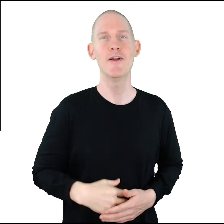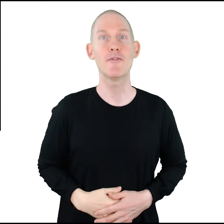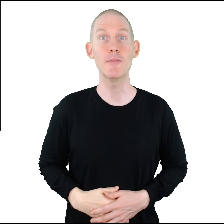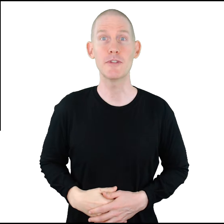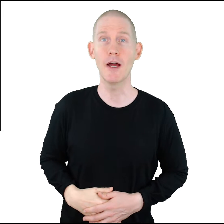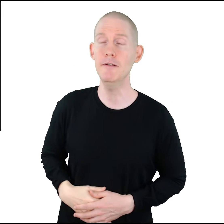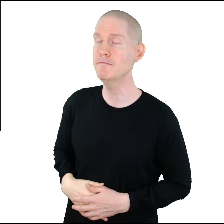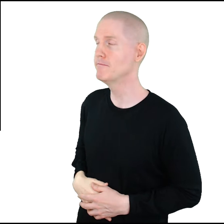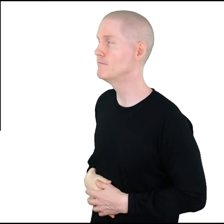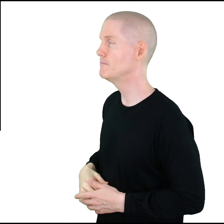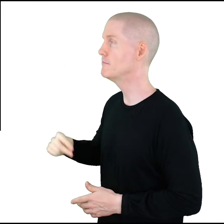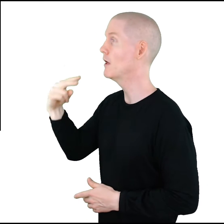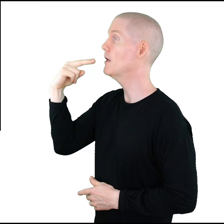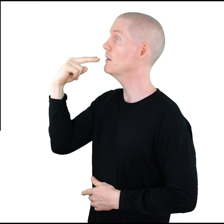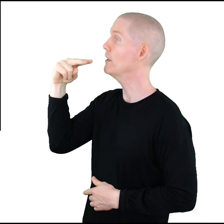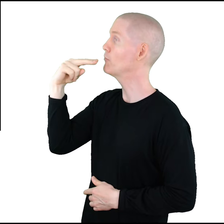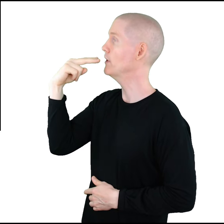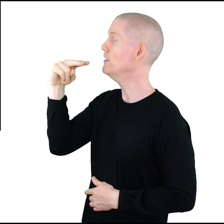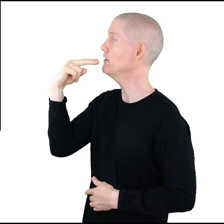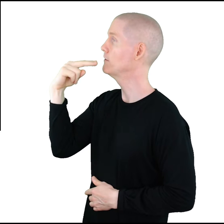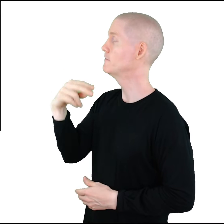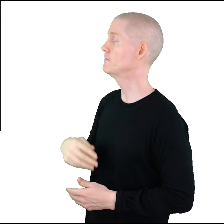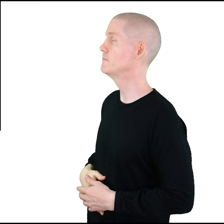From the side. Lip read.